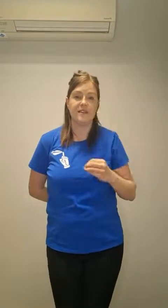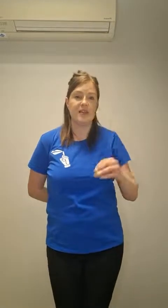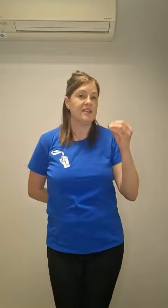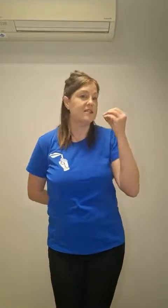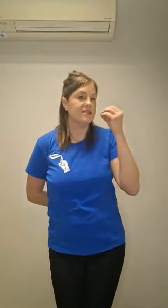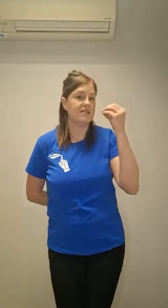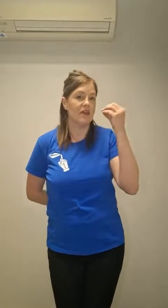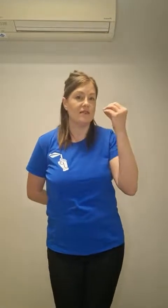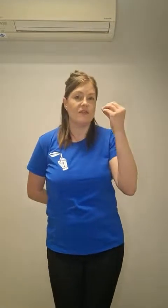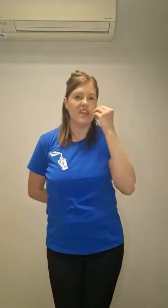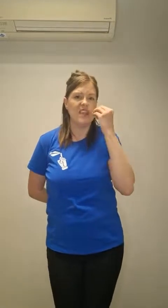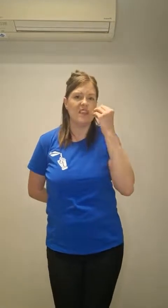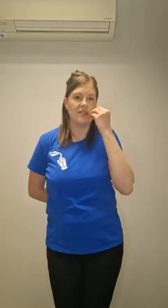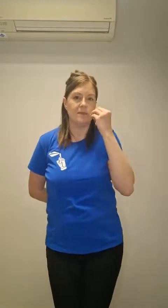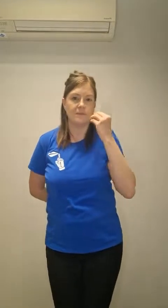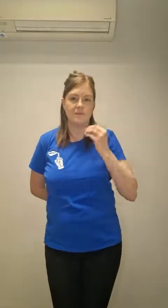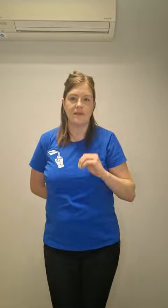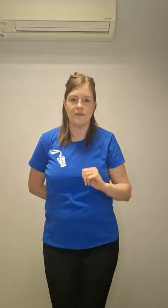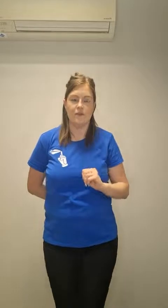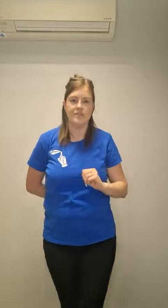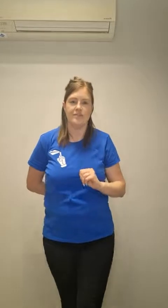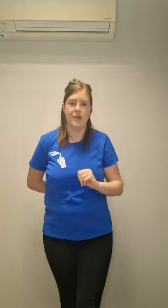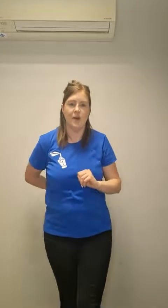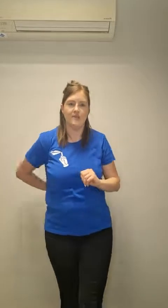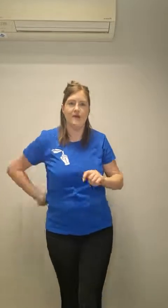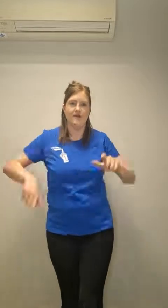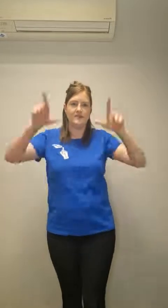This is the sign for eat, if you wanted to know as well. So,